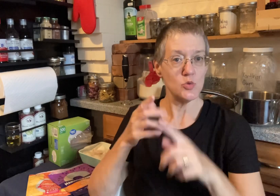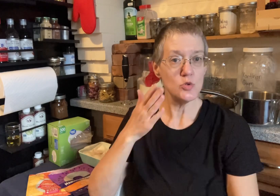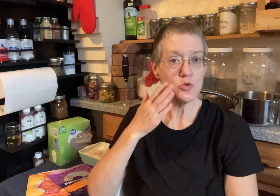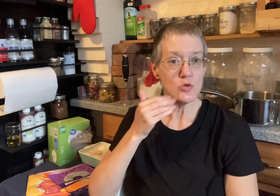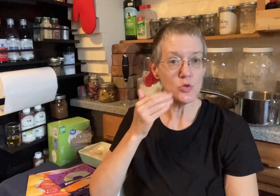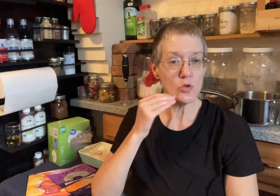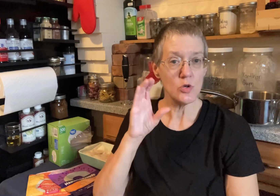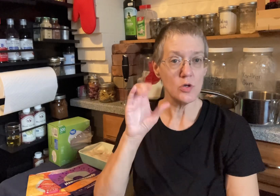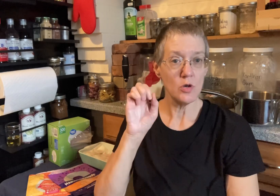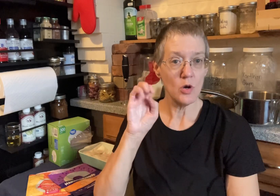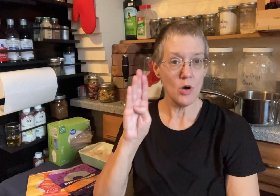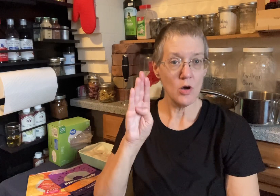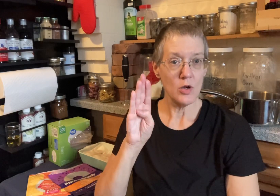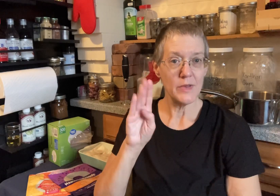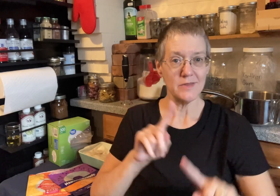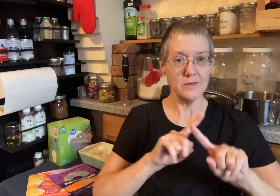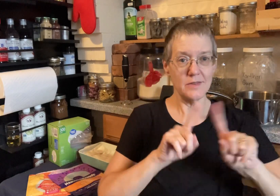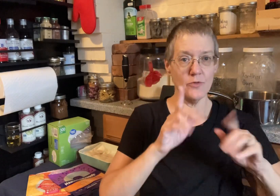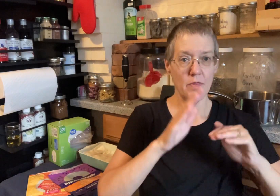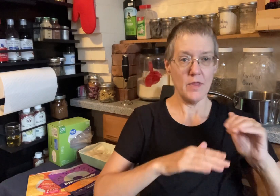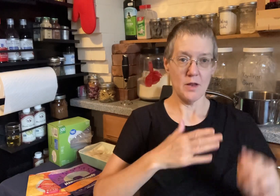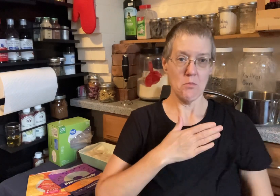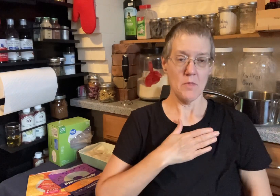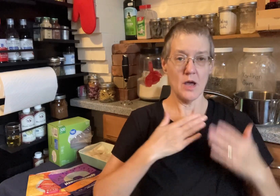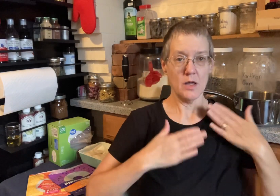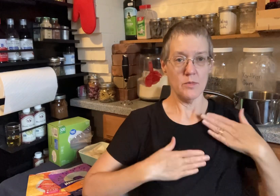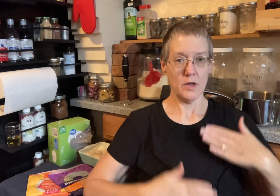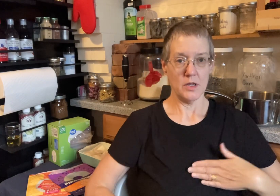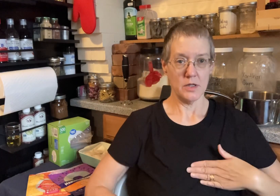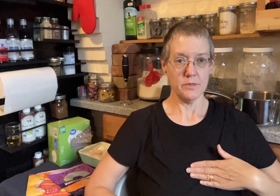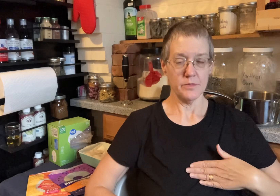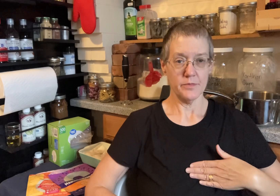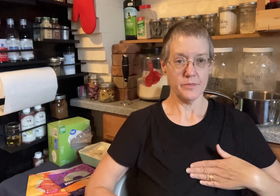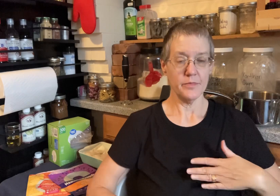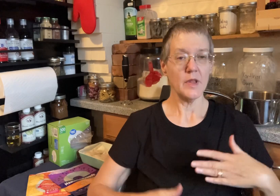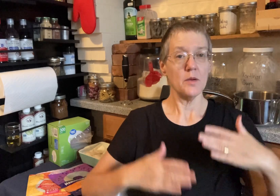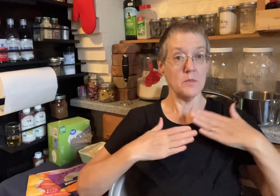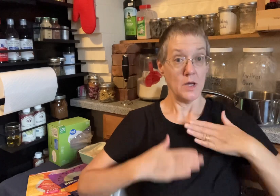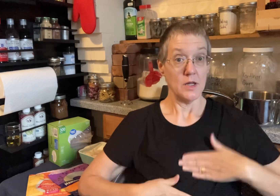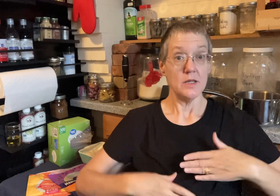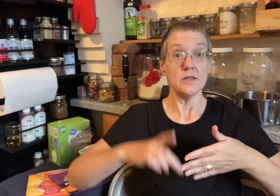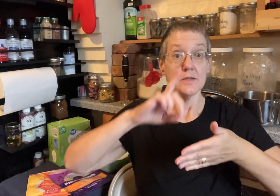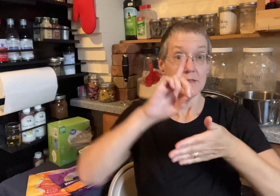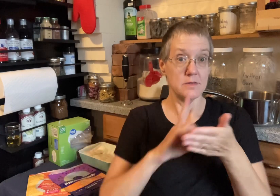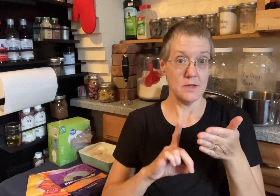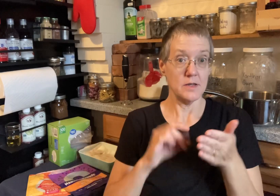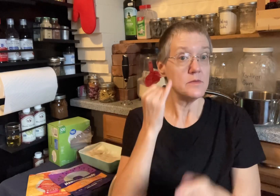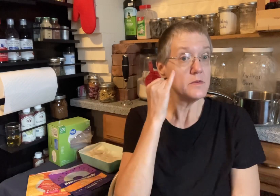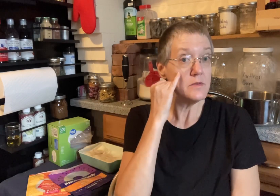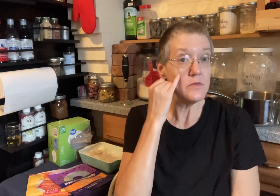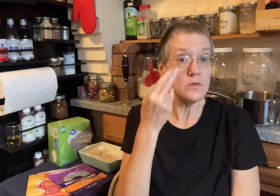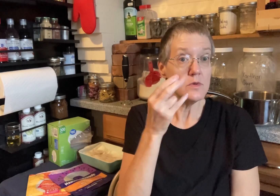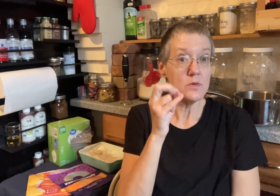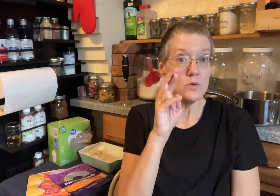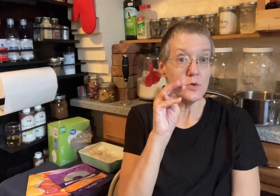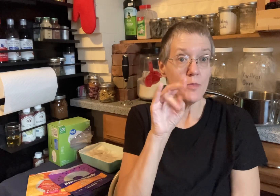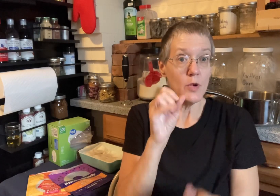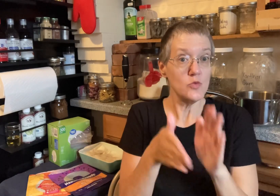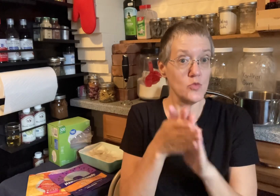body is designed to respond to sugar different than someone like my body. An